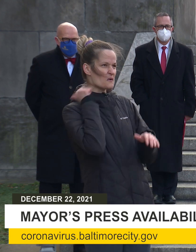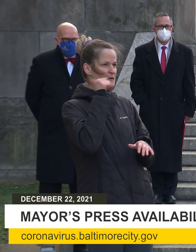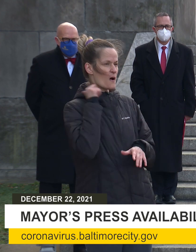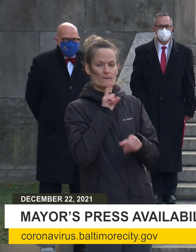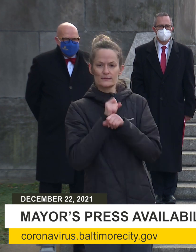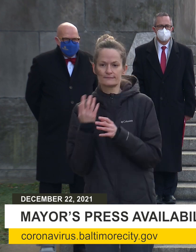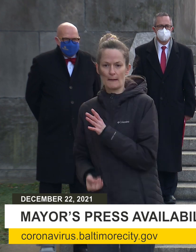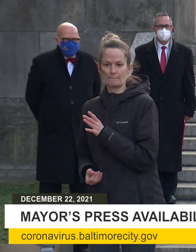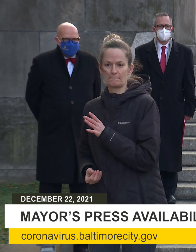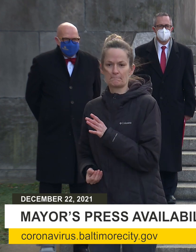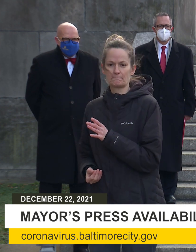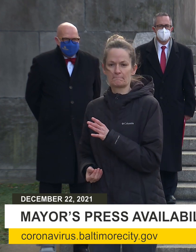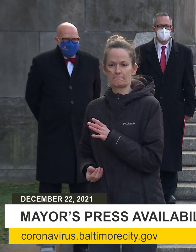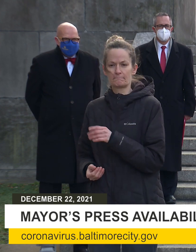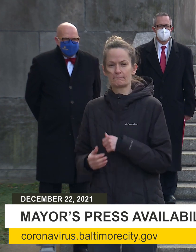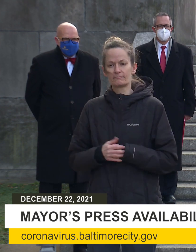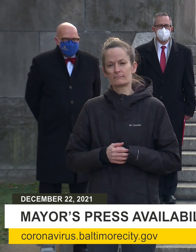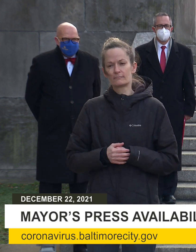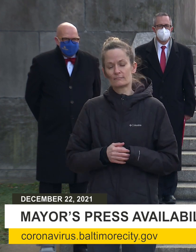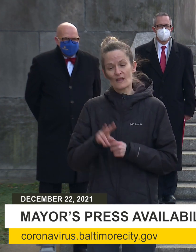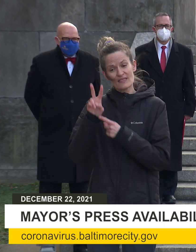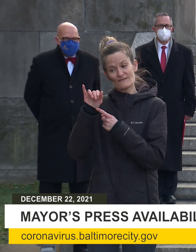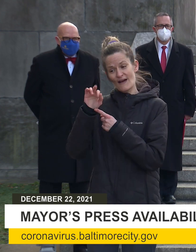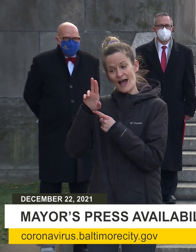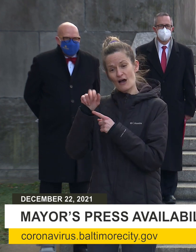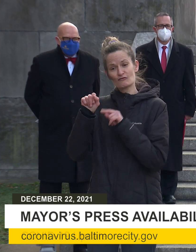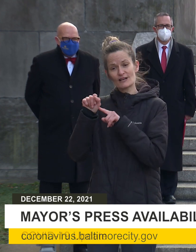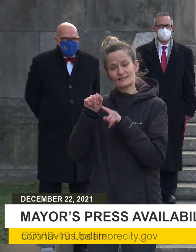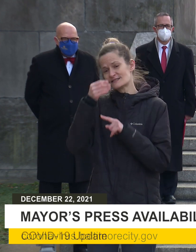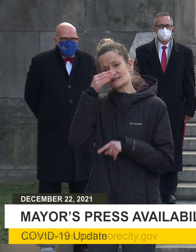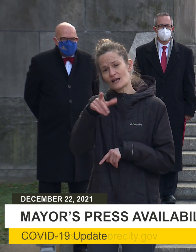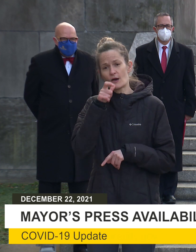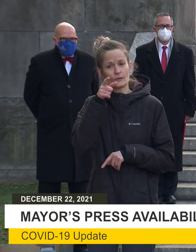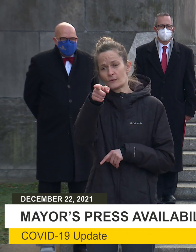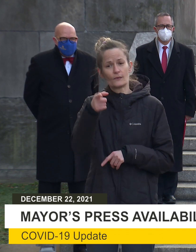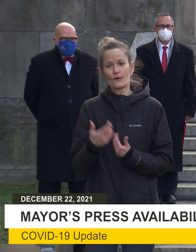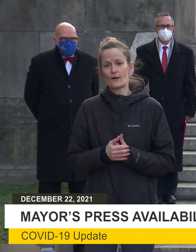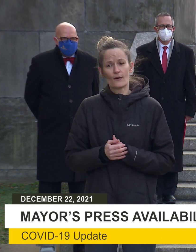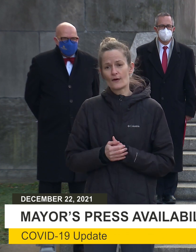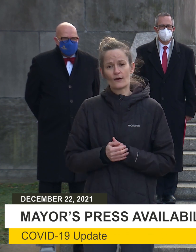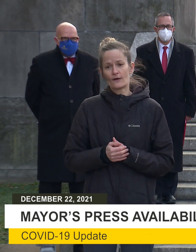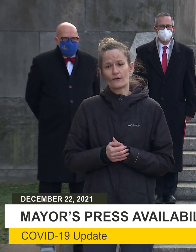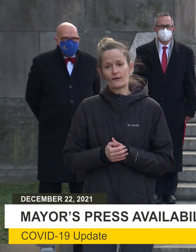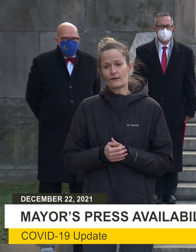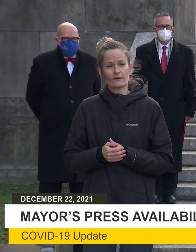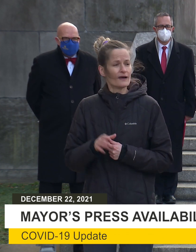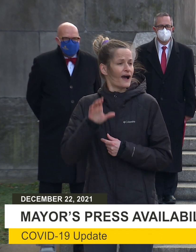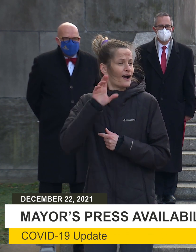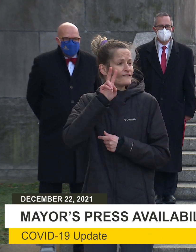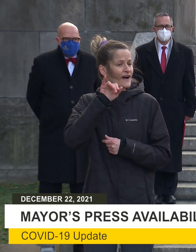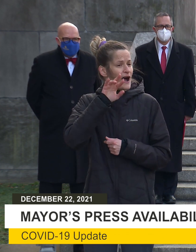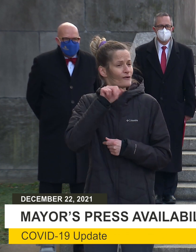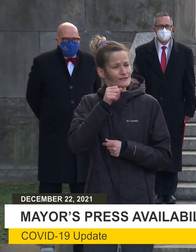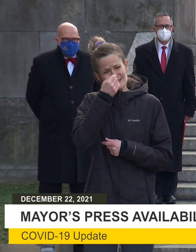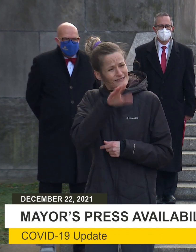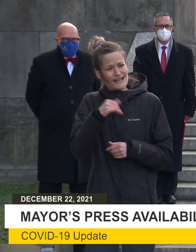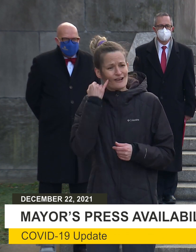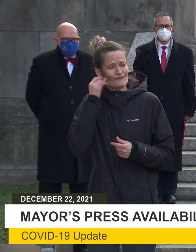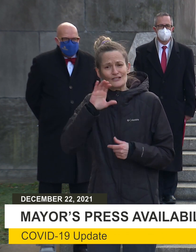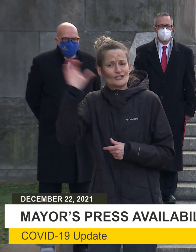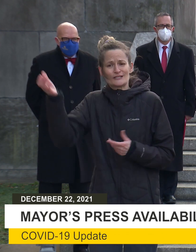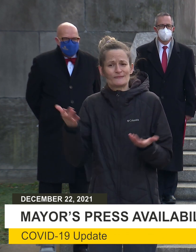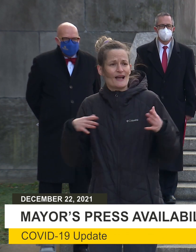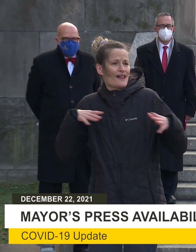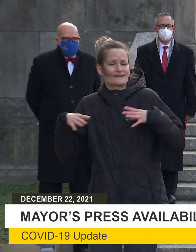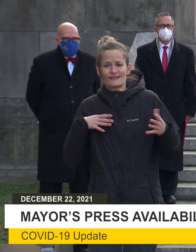virus or in science, and it doesn't care that the holidays are with us now. We implore you as you celebrate together